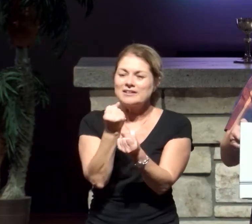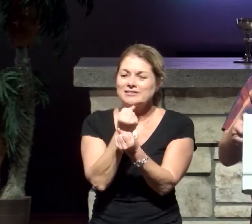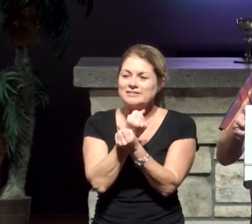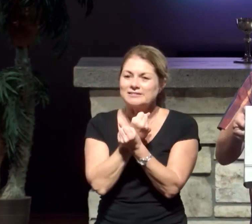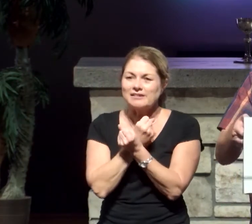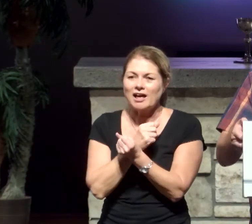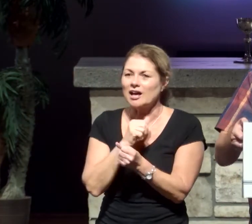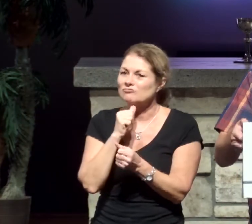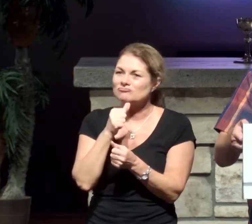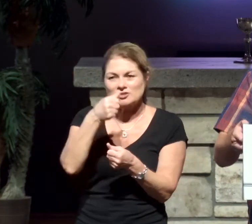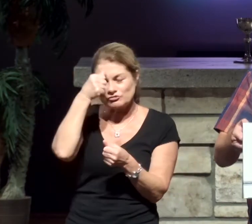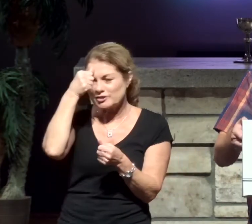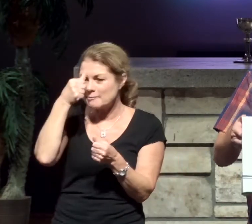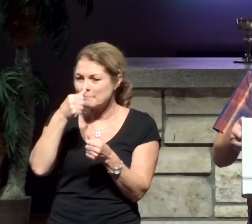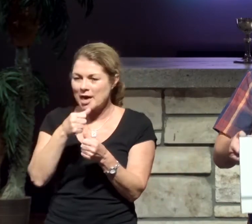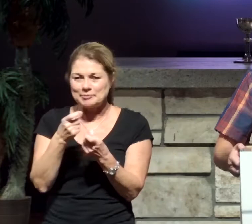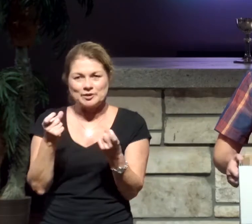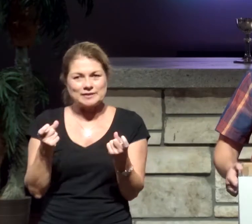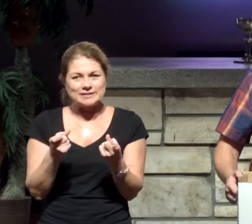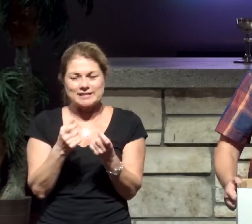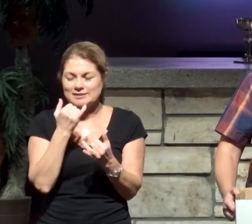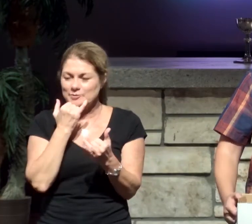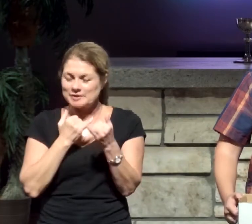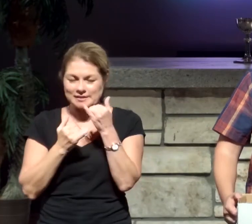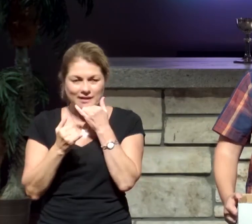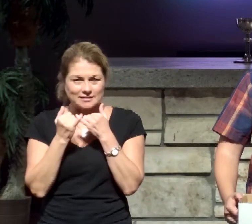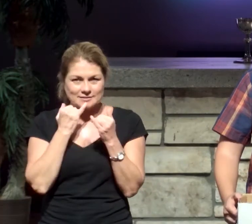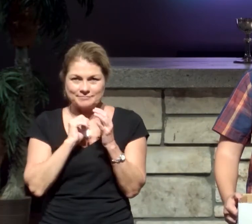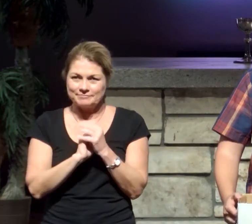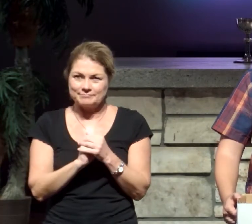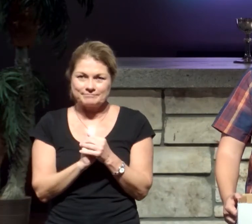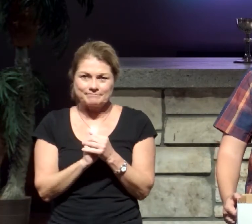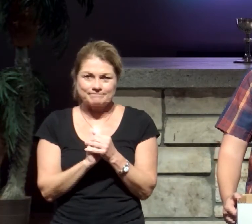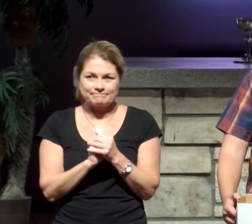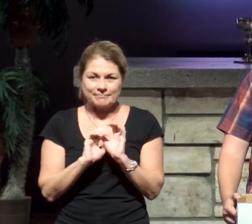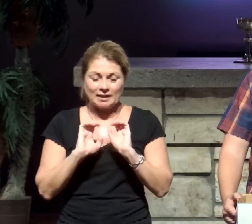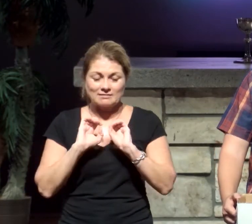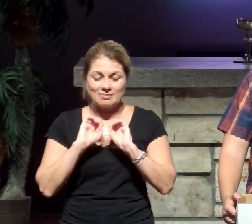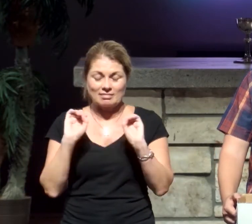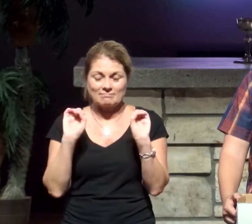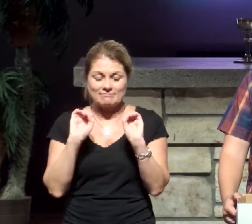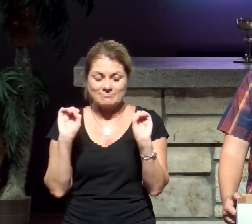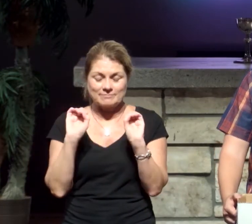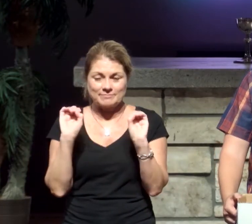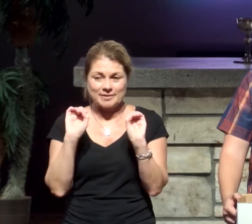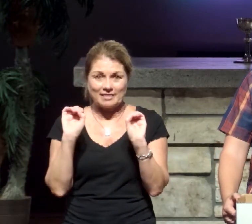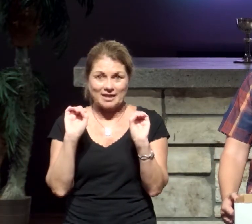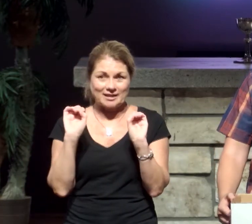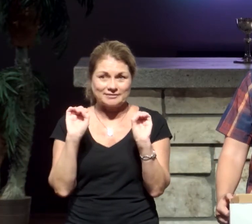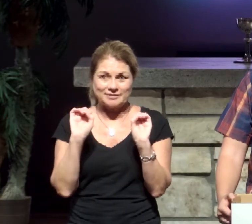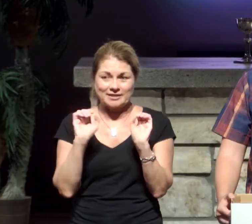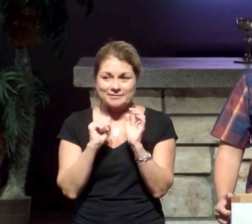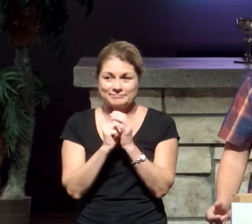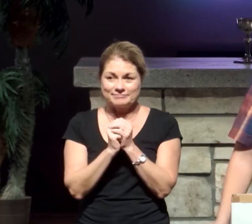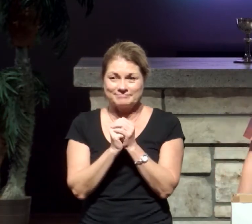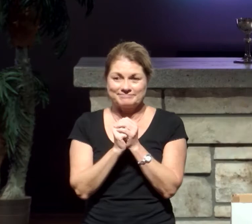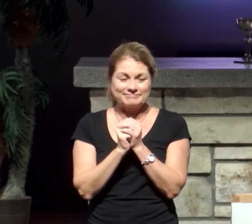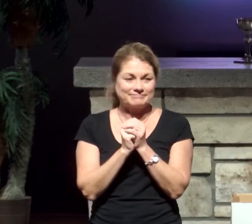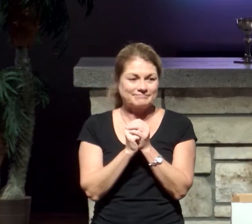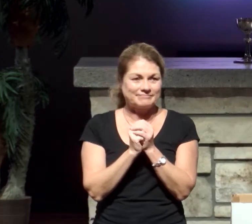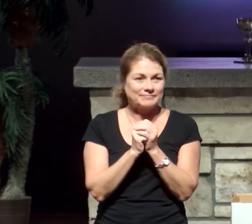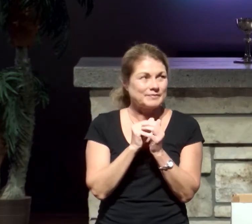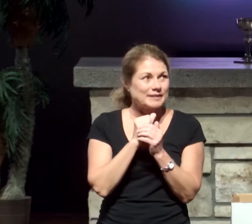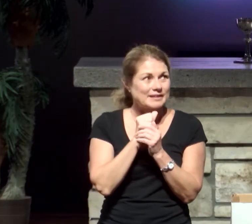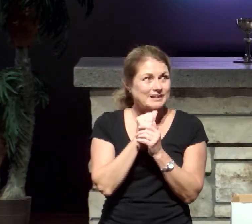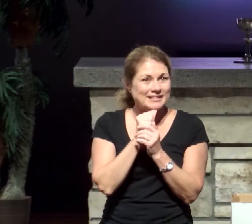no record of wrongs. Zero. Zilch. Nada. Not even when